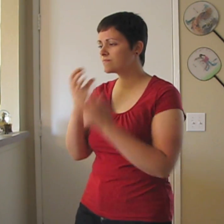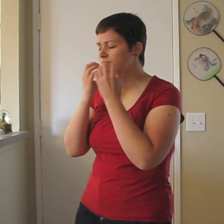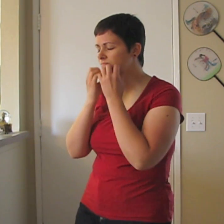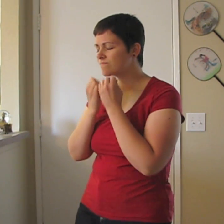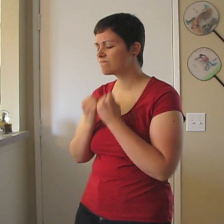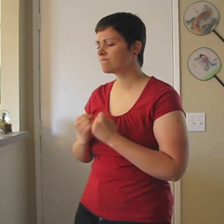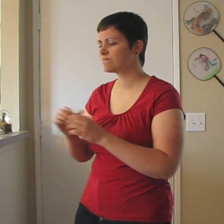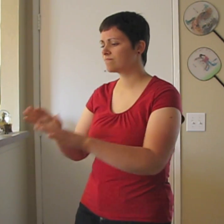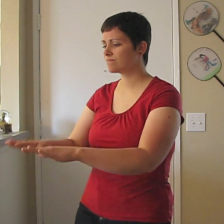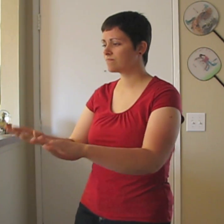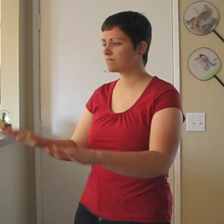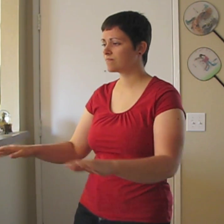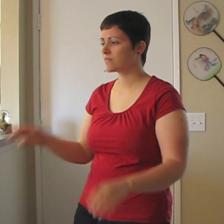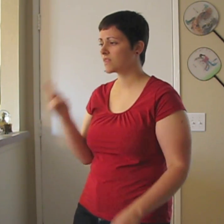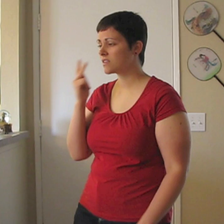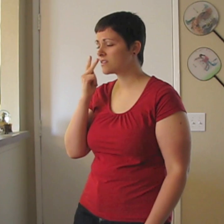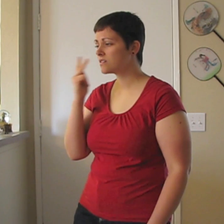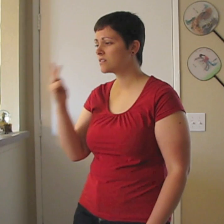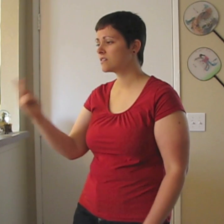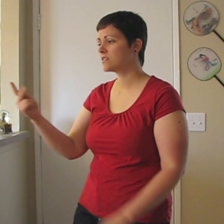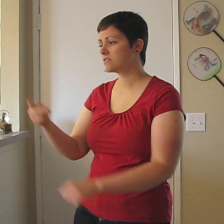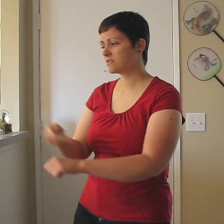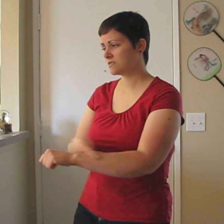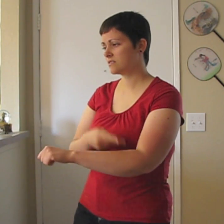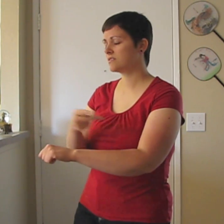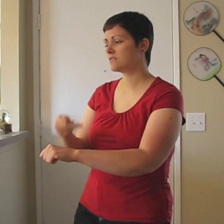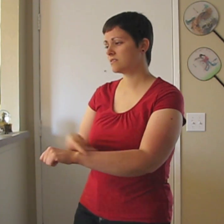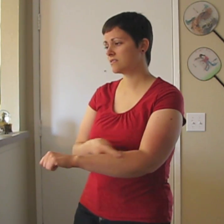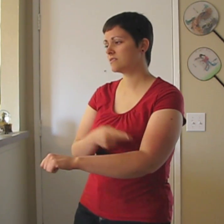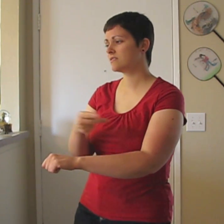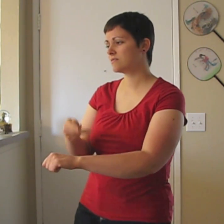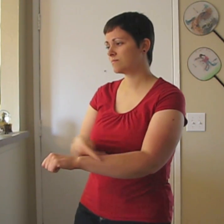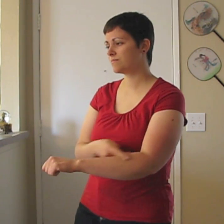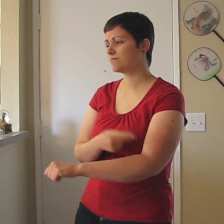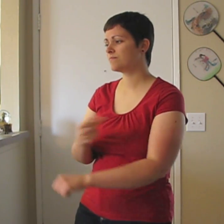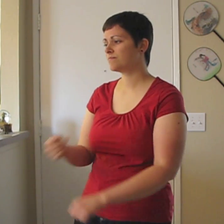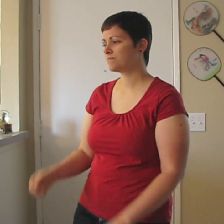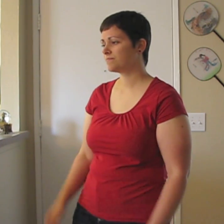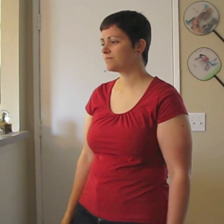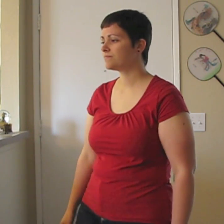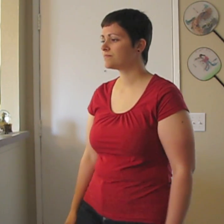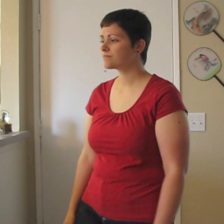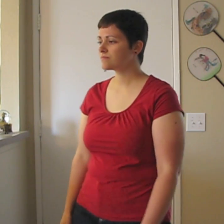Abraham. And then I said, dear children, watch the